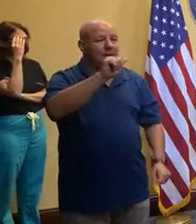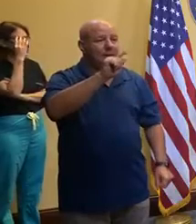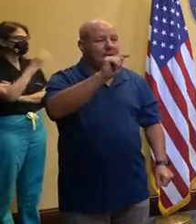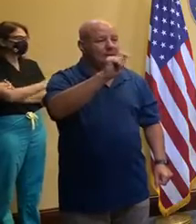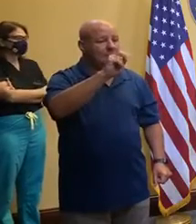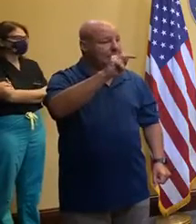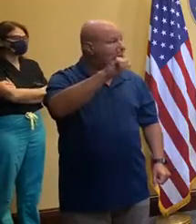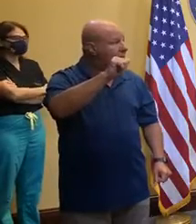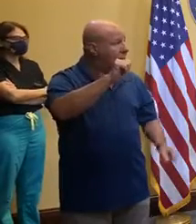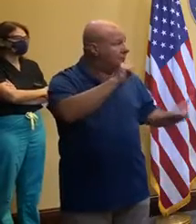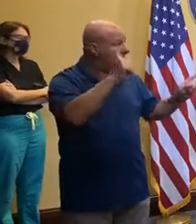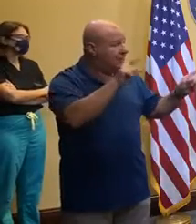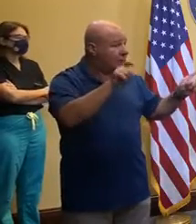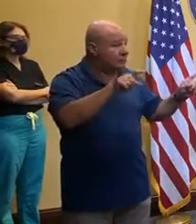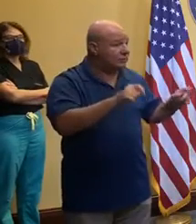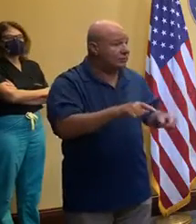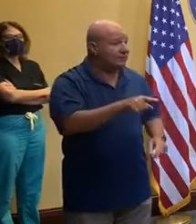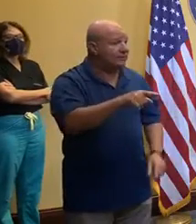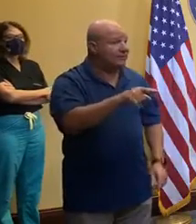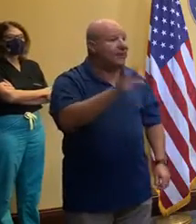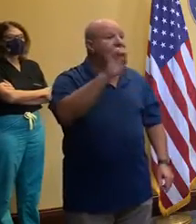any questions?